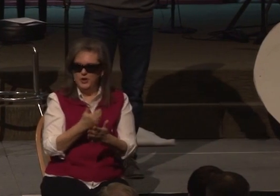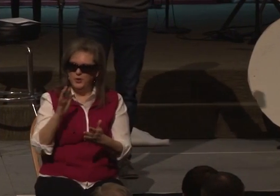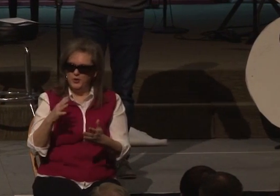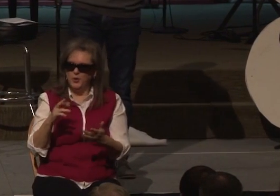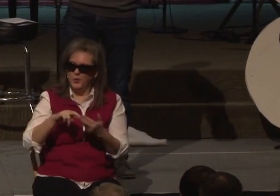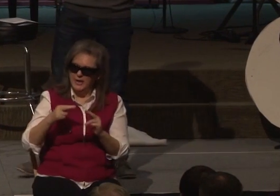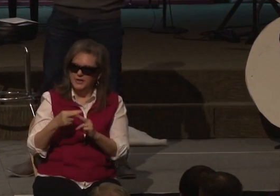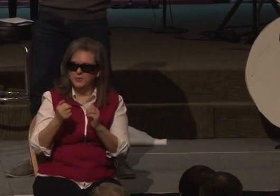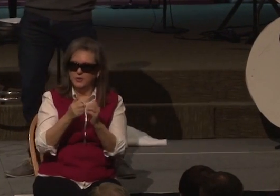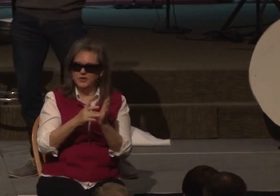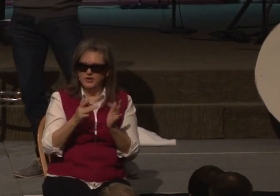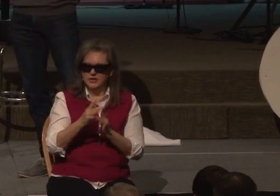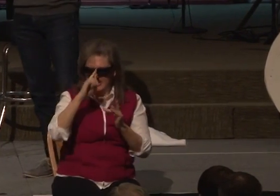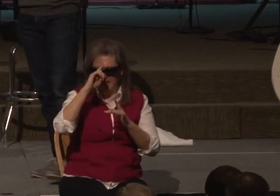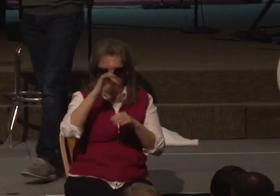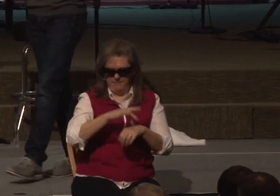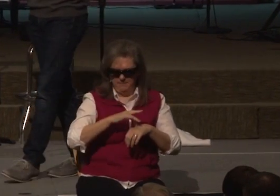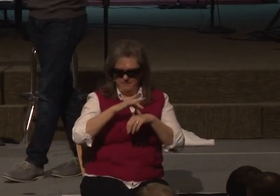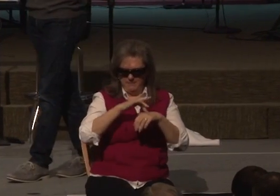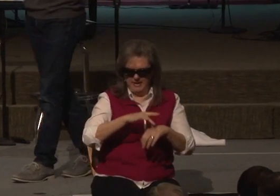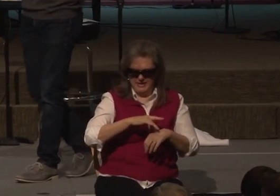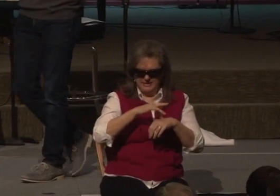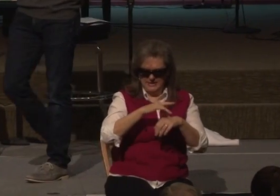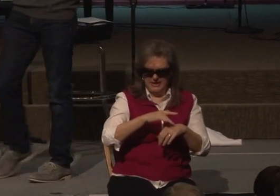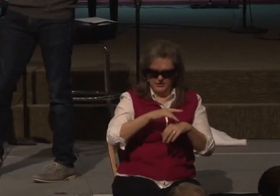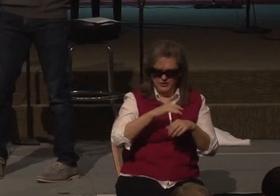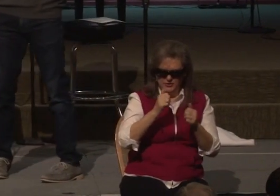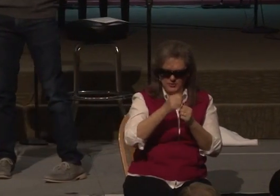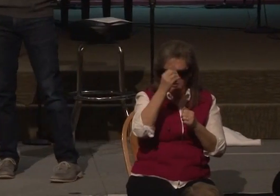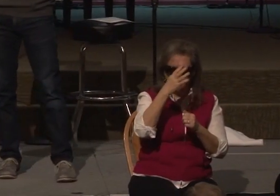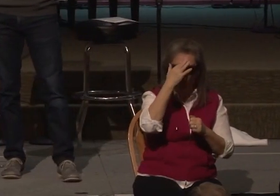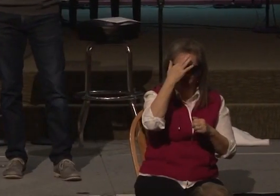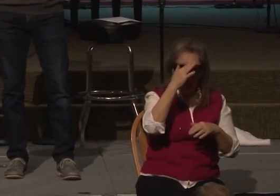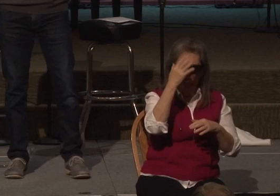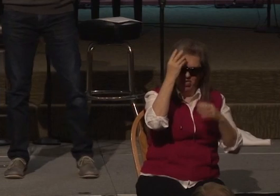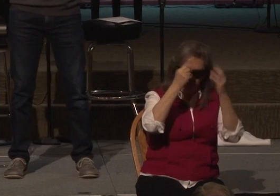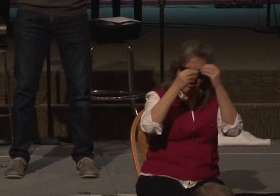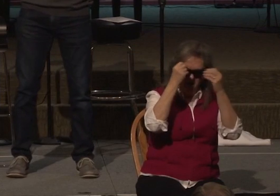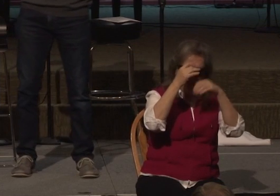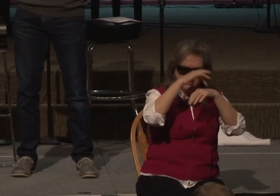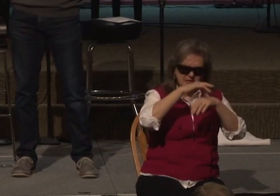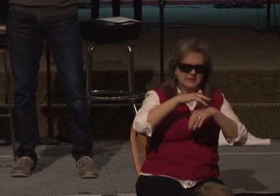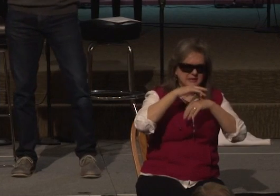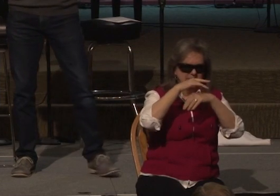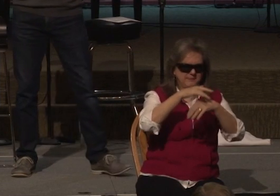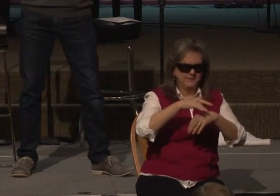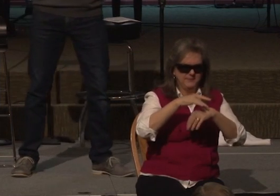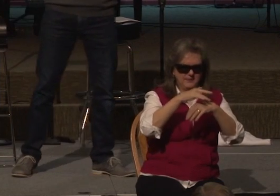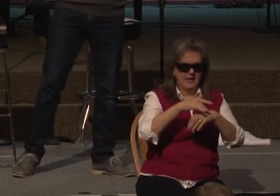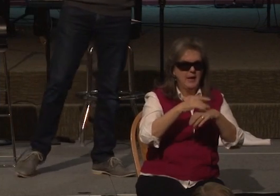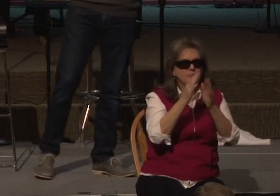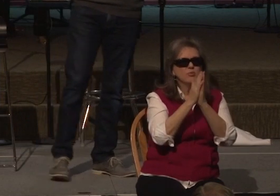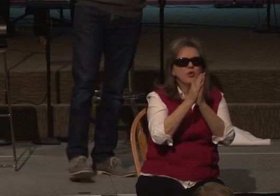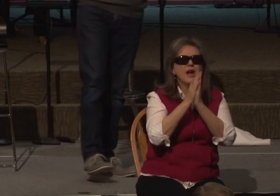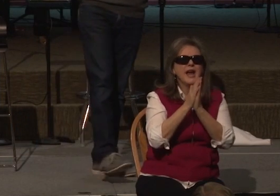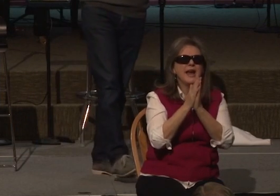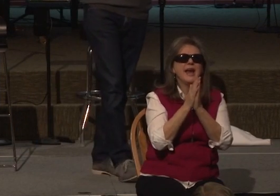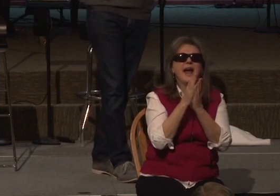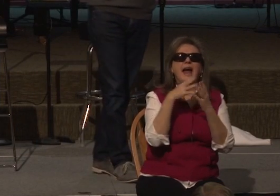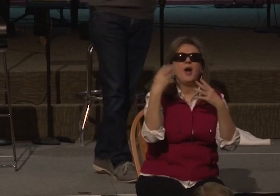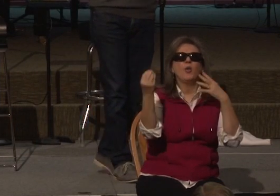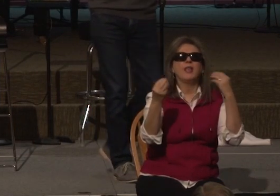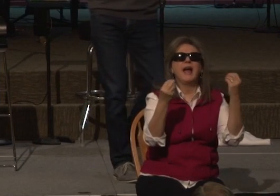out meditations to God. Just thoughts that you're having. You know, another great thing is to pray out loud with